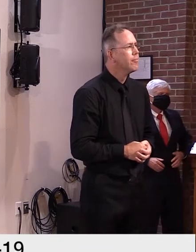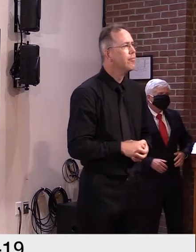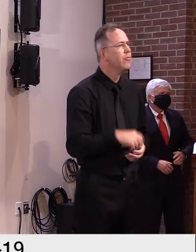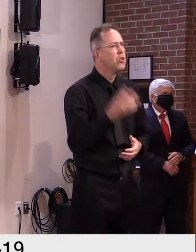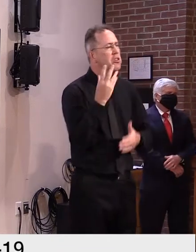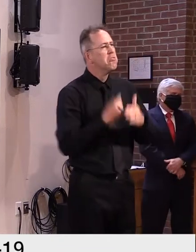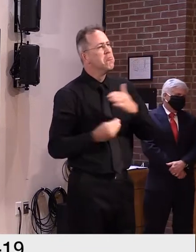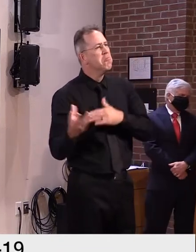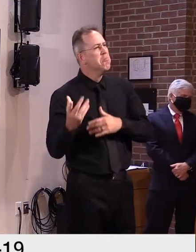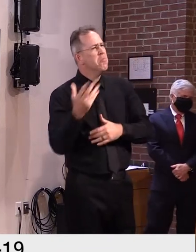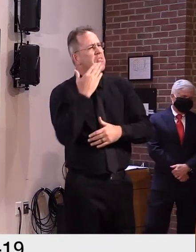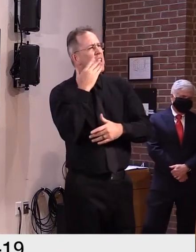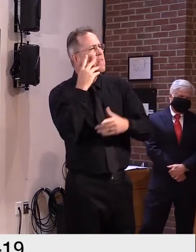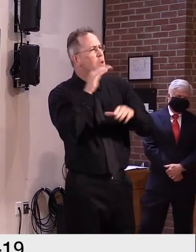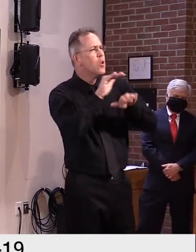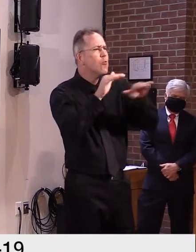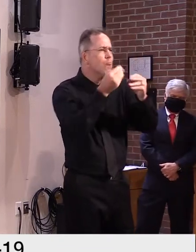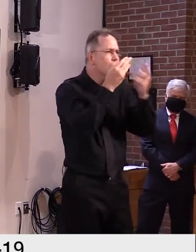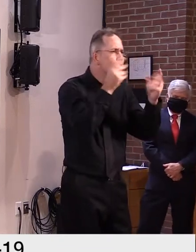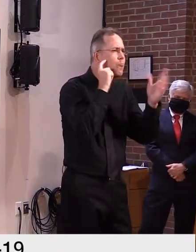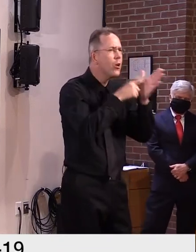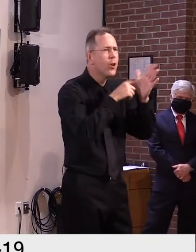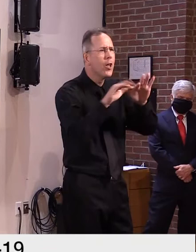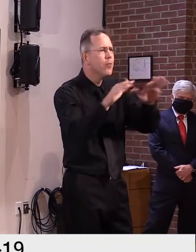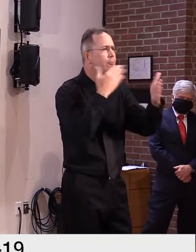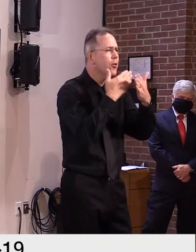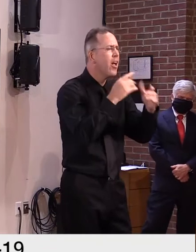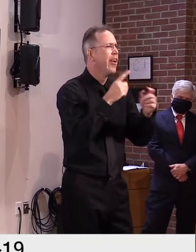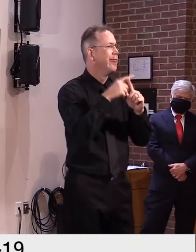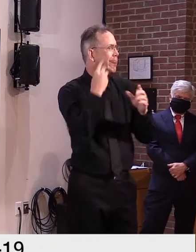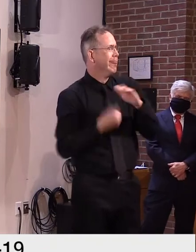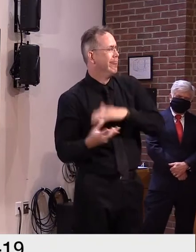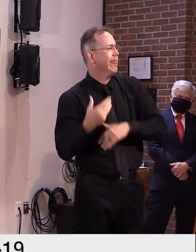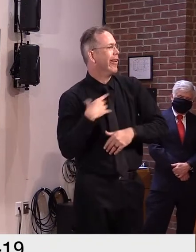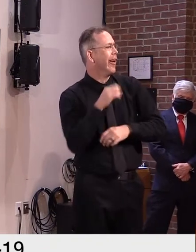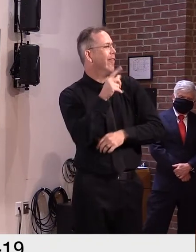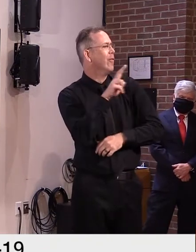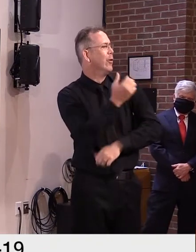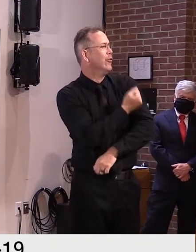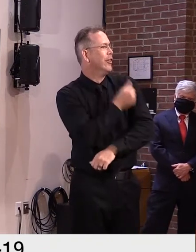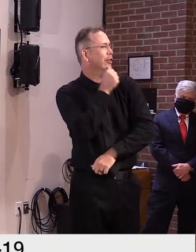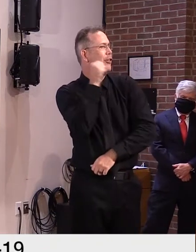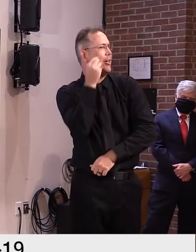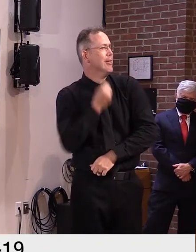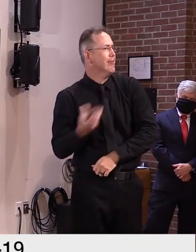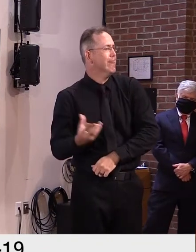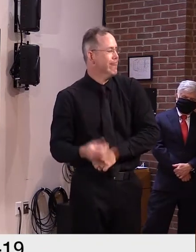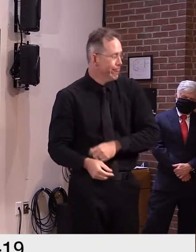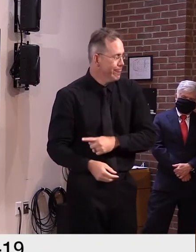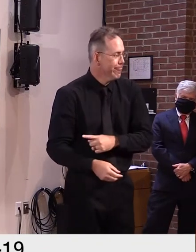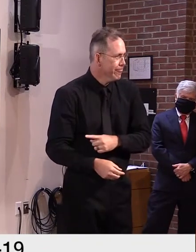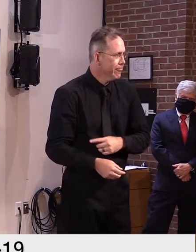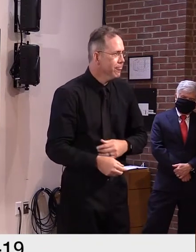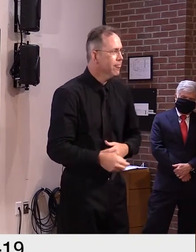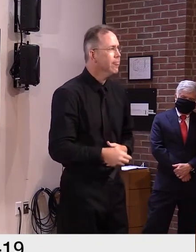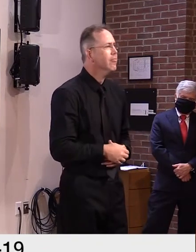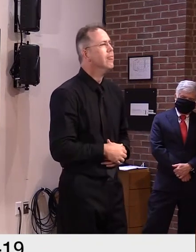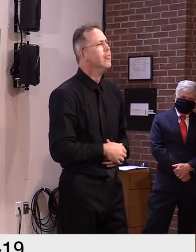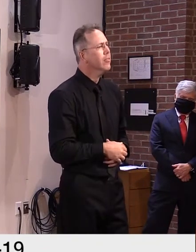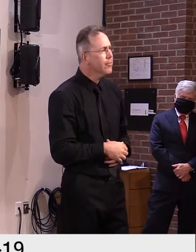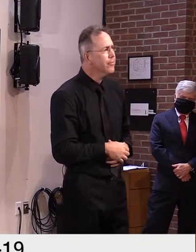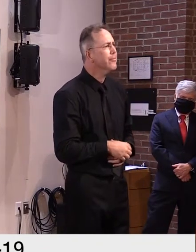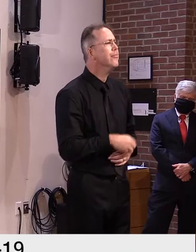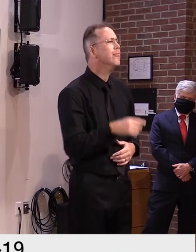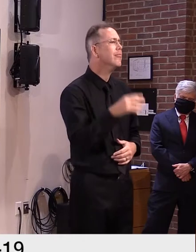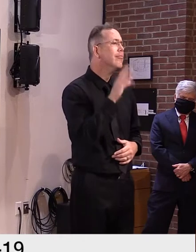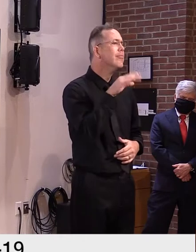When Secretary French spoke earlier today, he talked about kids going back to school, and I think the phrase was,